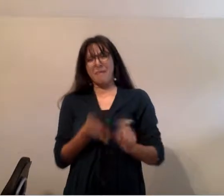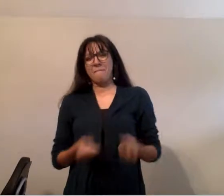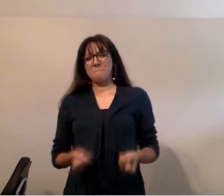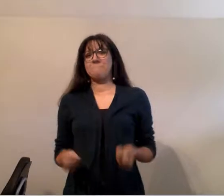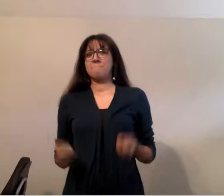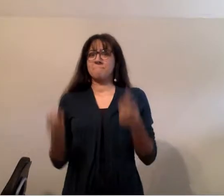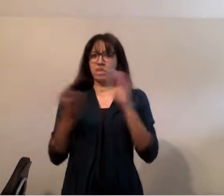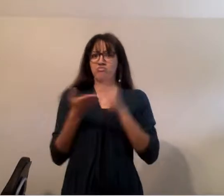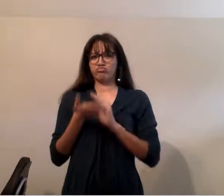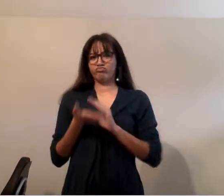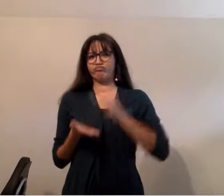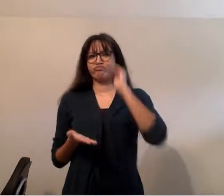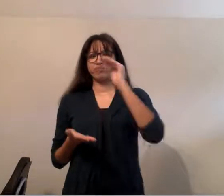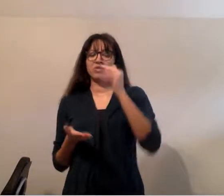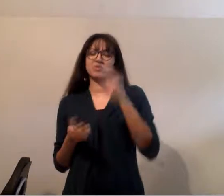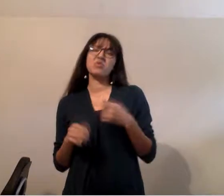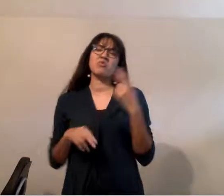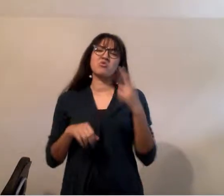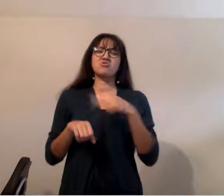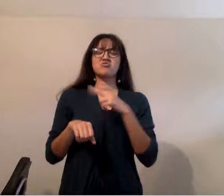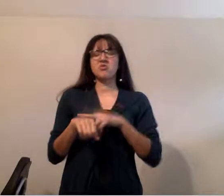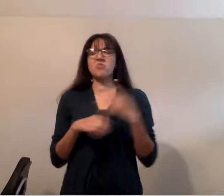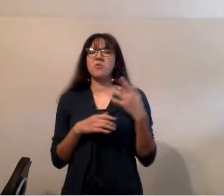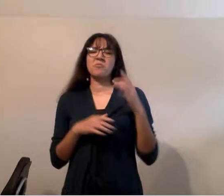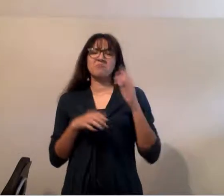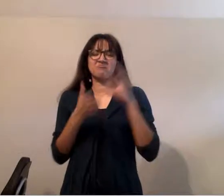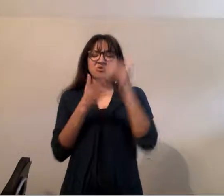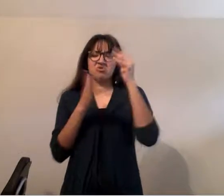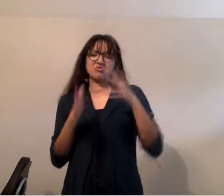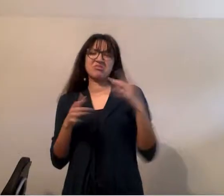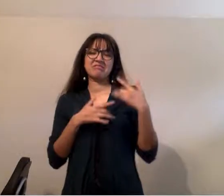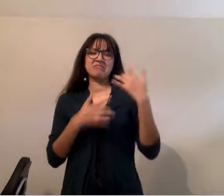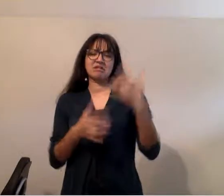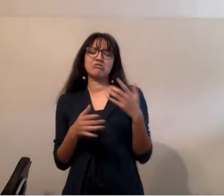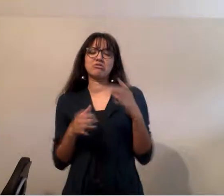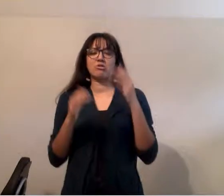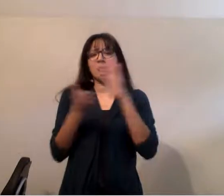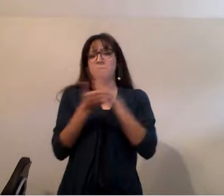paper, they might spread the work out a little like this. So,